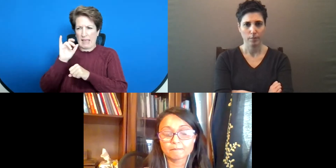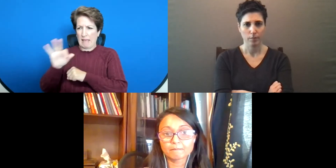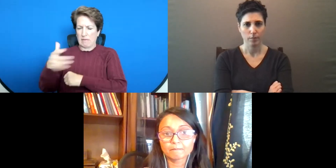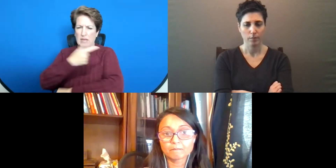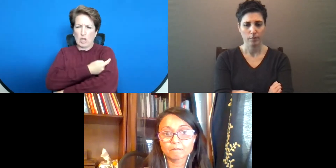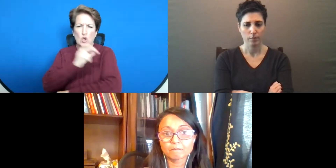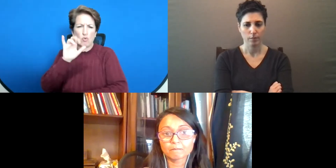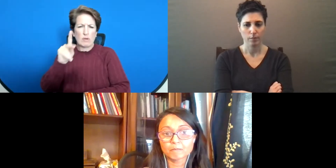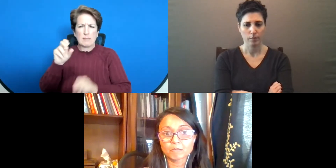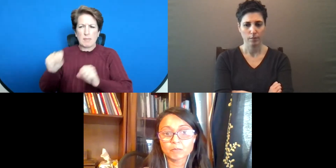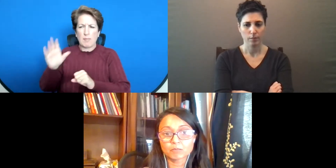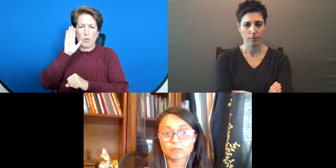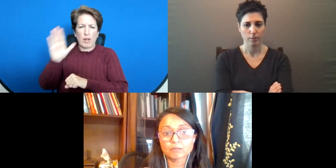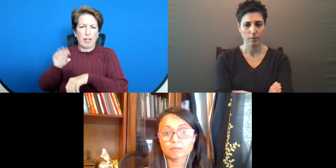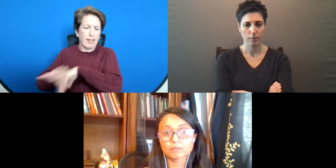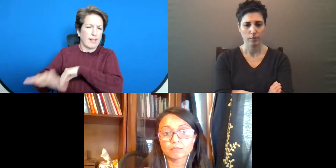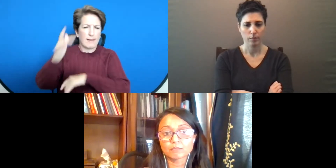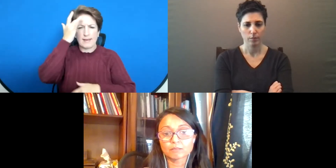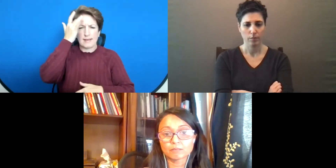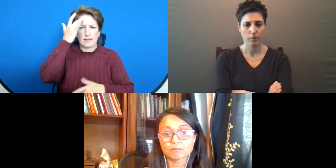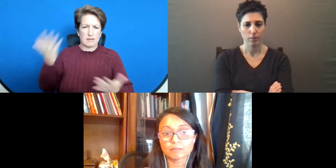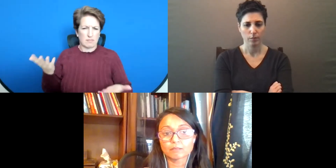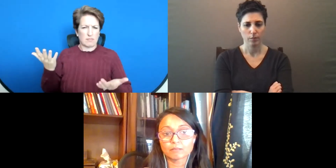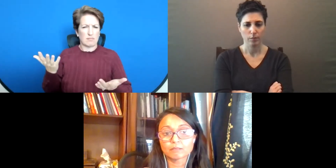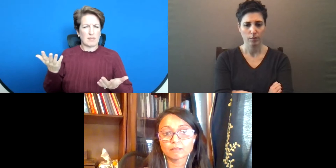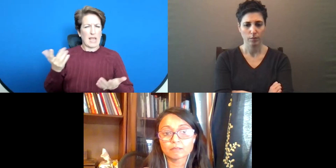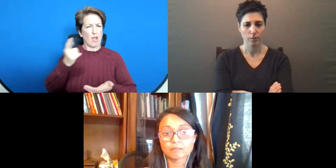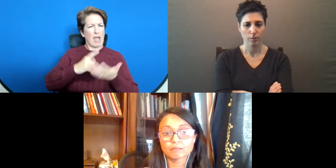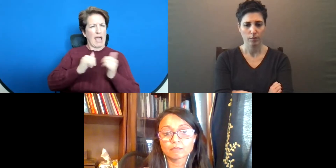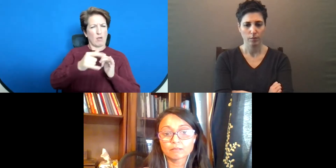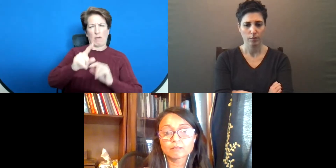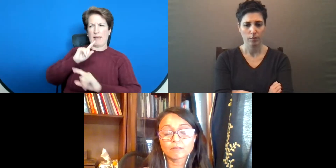would you say to parents who are nervous about vaccinations for their children and youth?